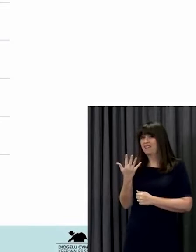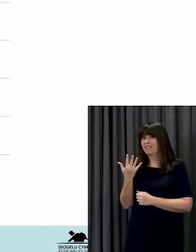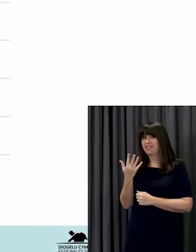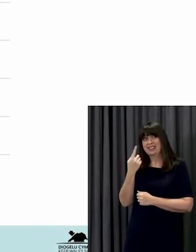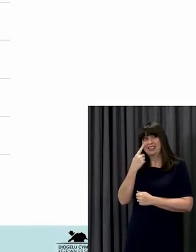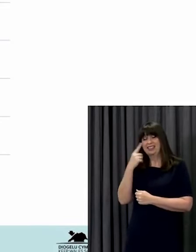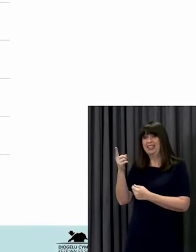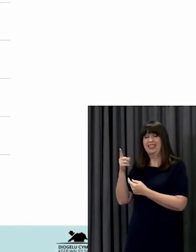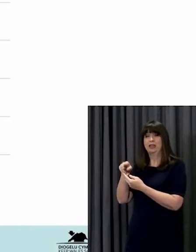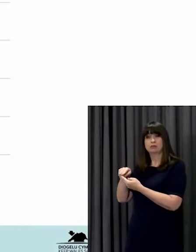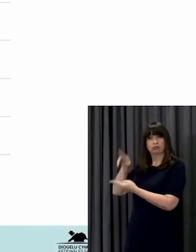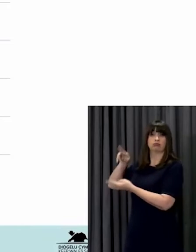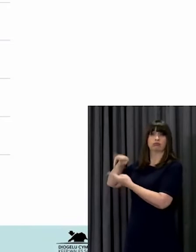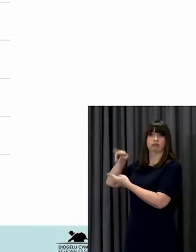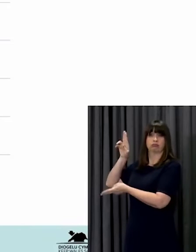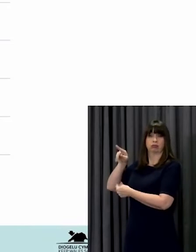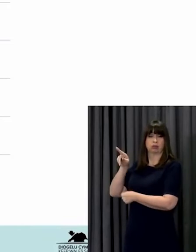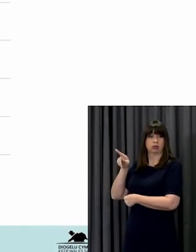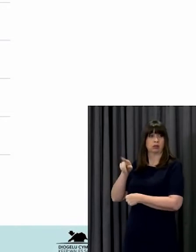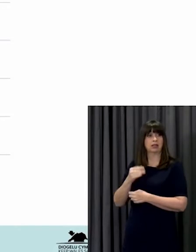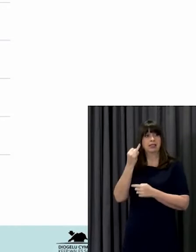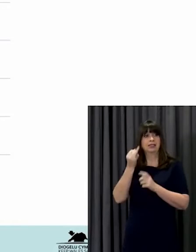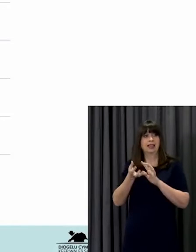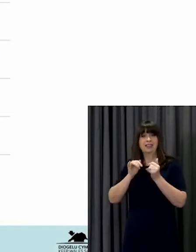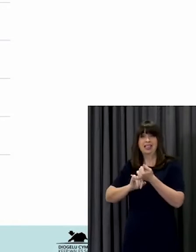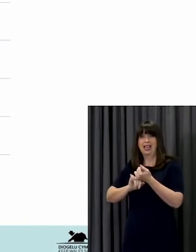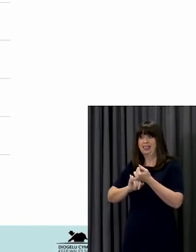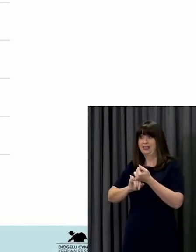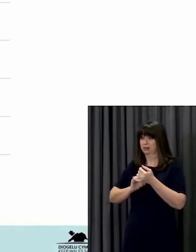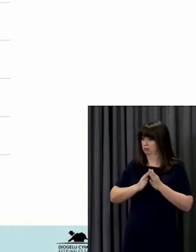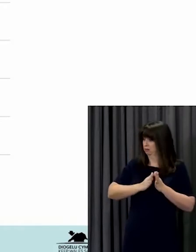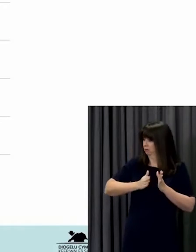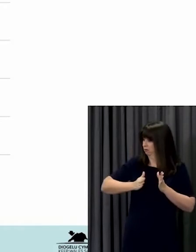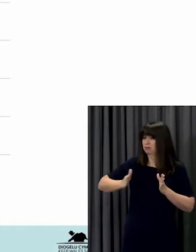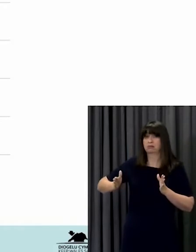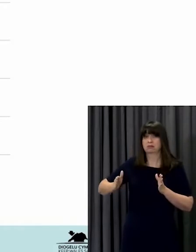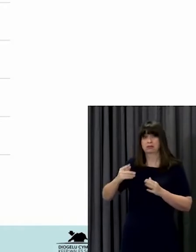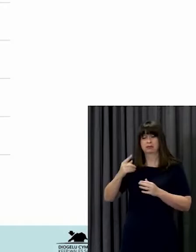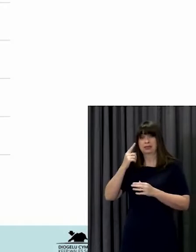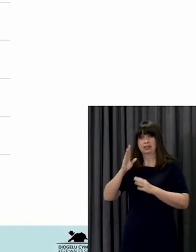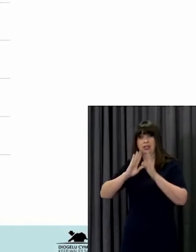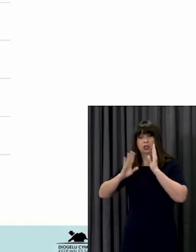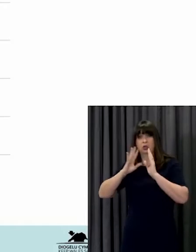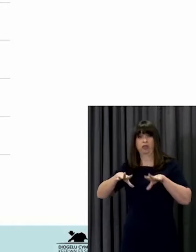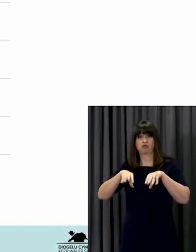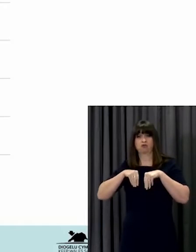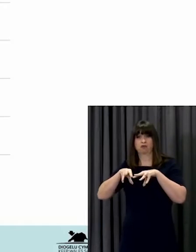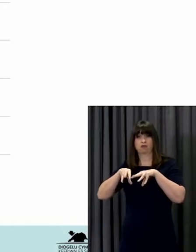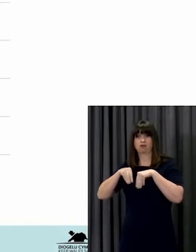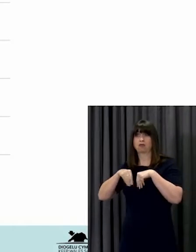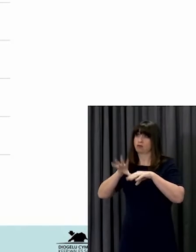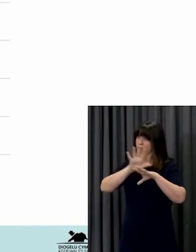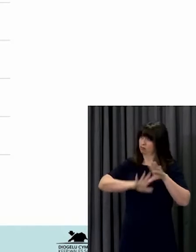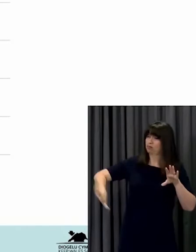lockdown. Over the last 7 days or so, we've seen a rise in the number of younger people contracting coronavirus in most parts